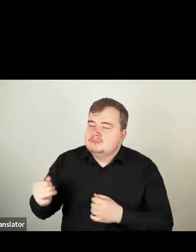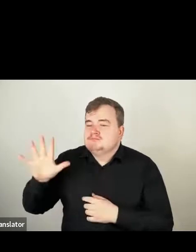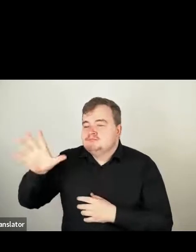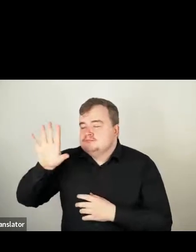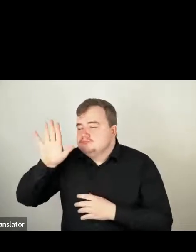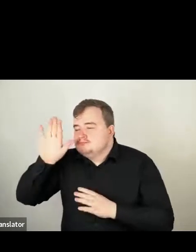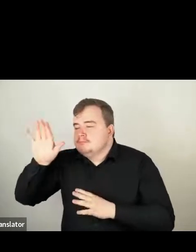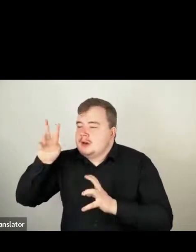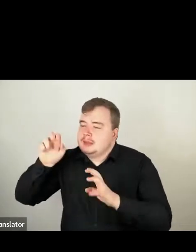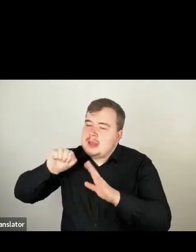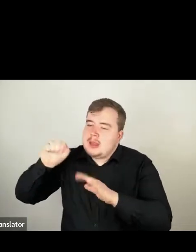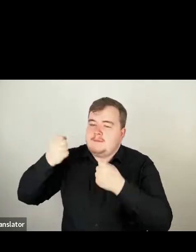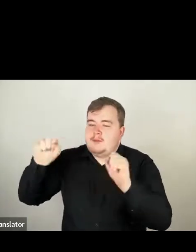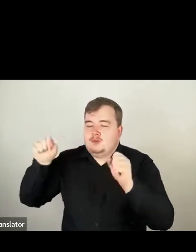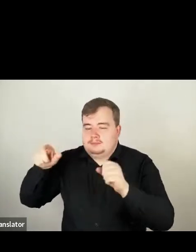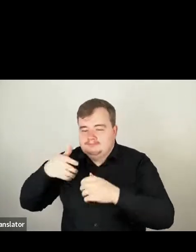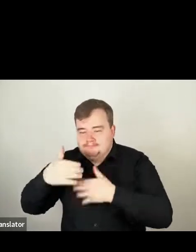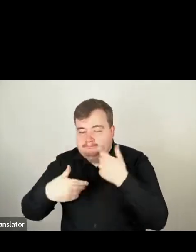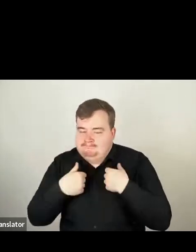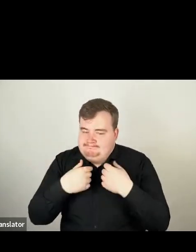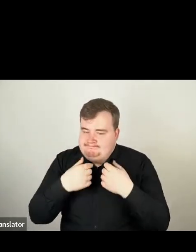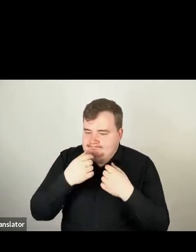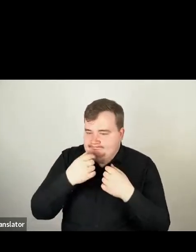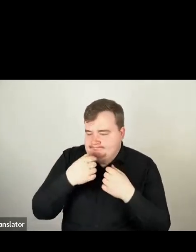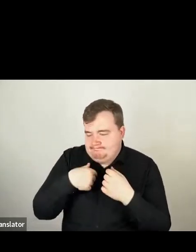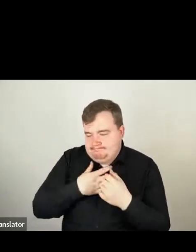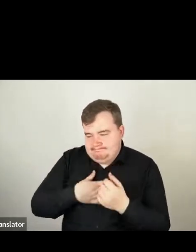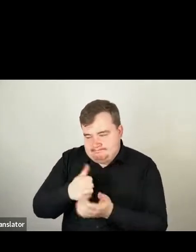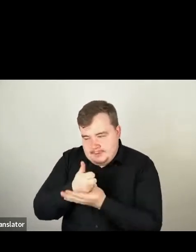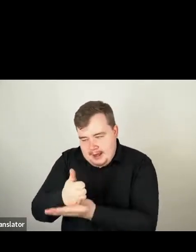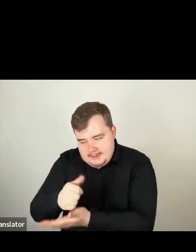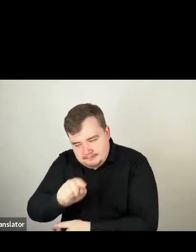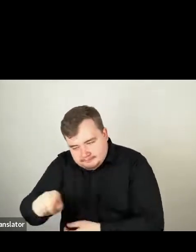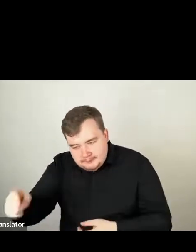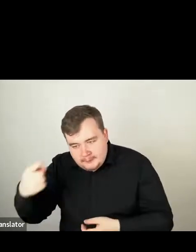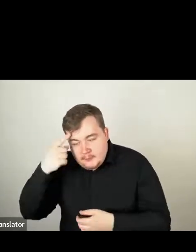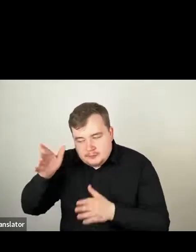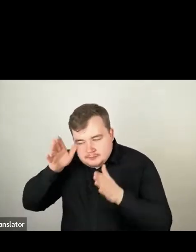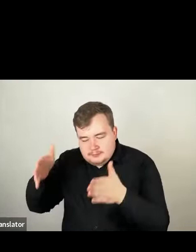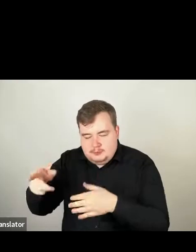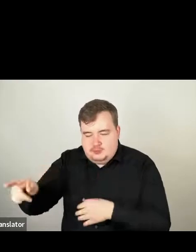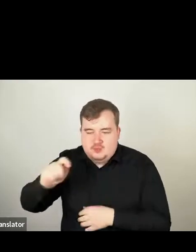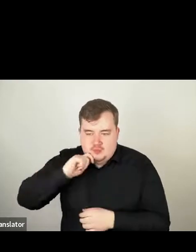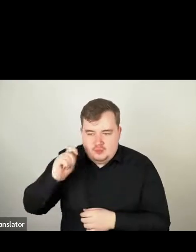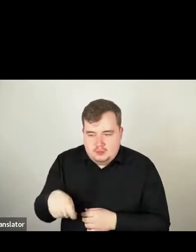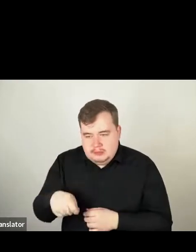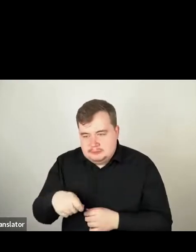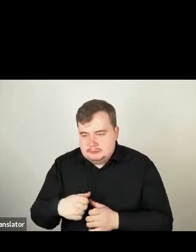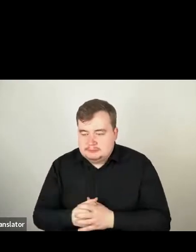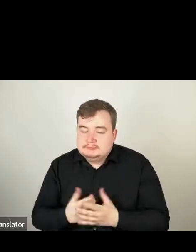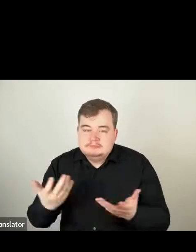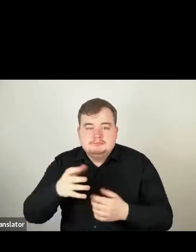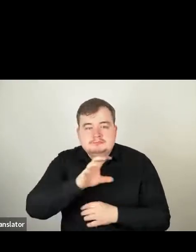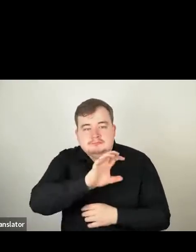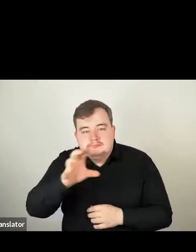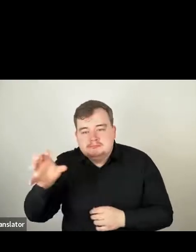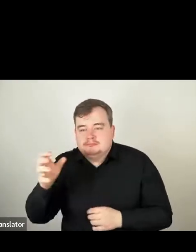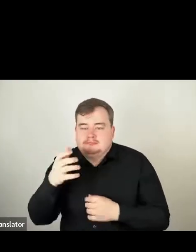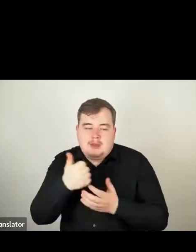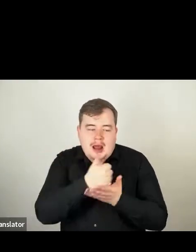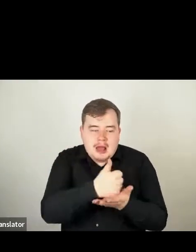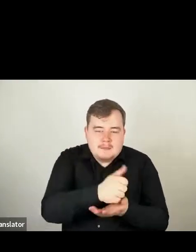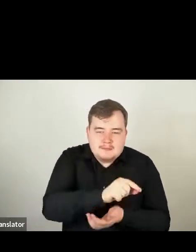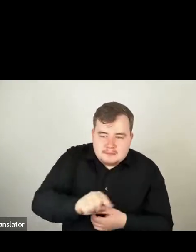parliamentarians in Ukraine and in other countries across the OSCE who are now relentlessly working to reestablish